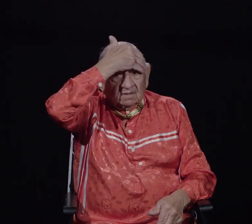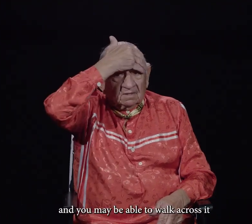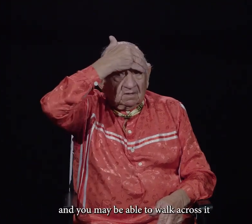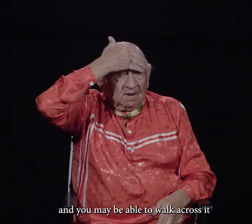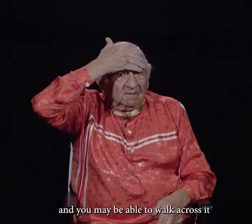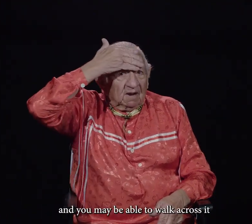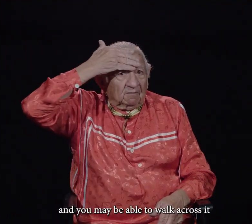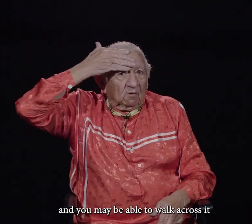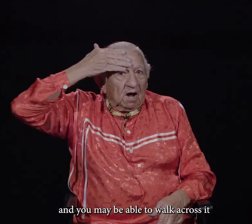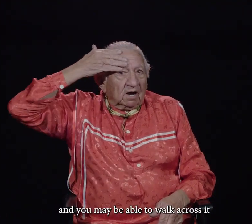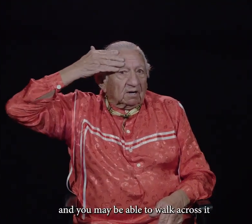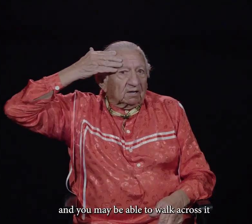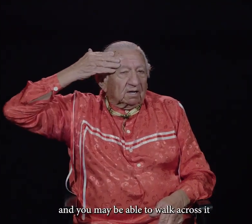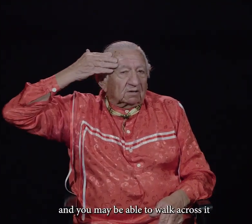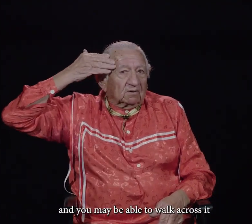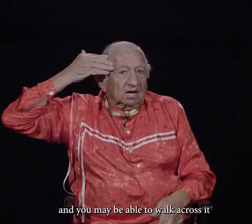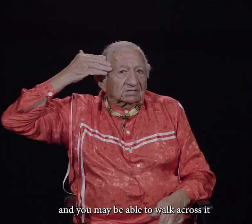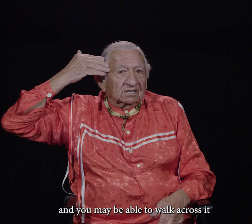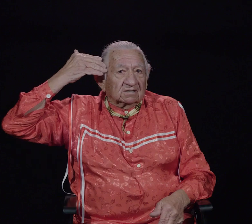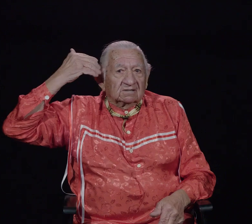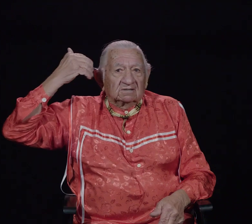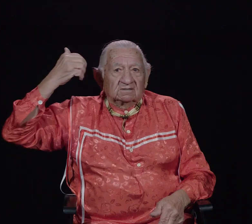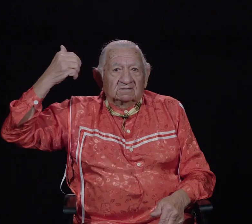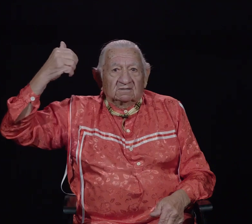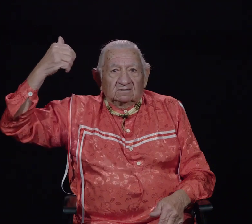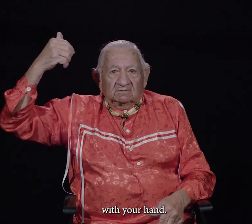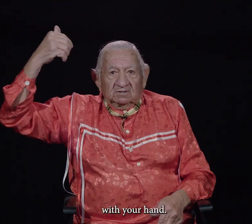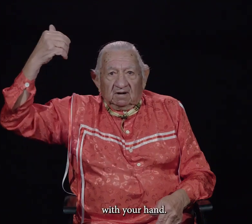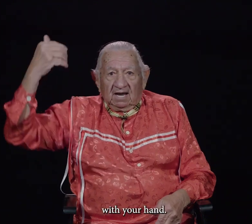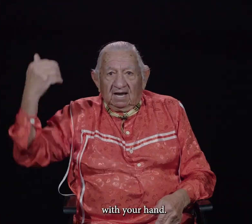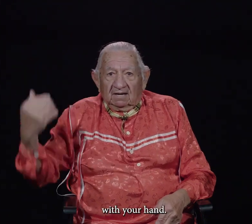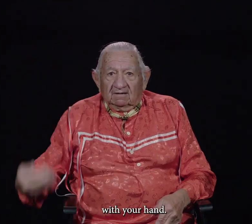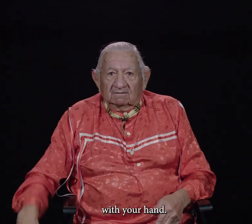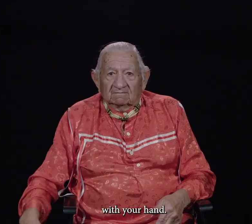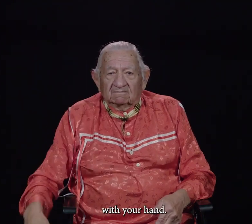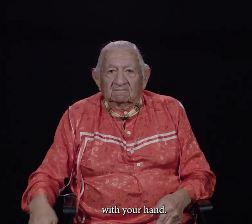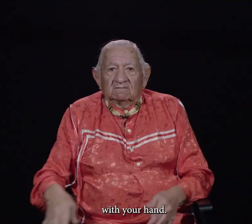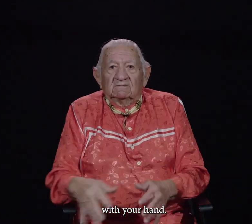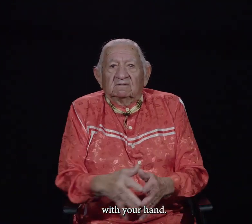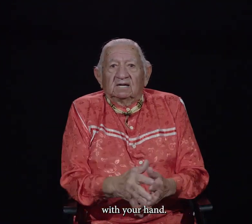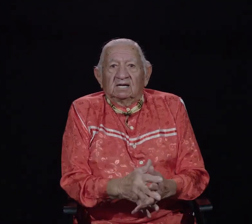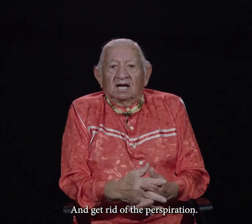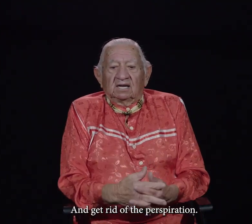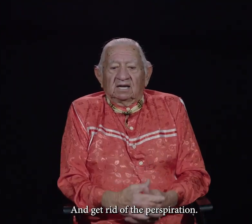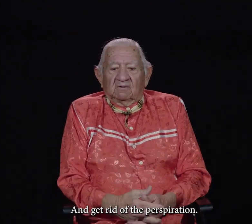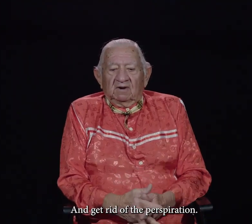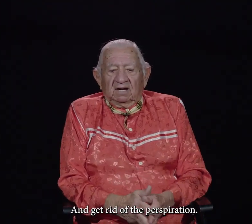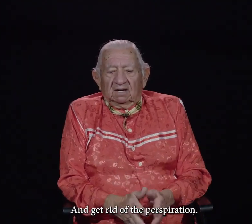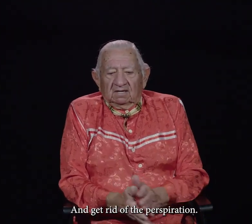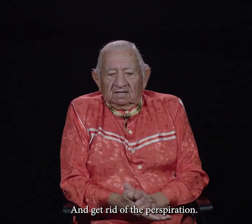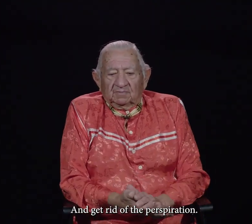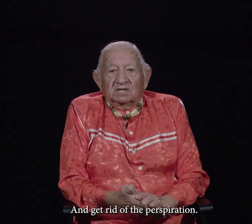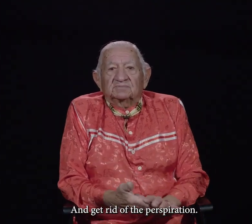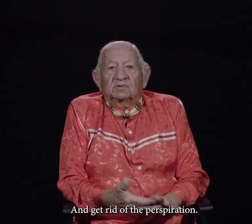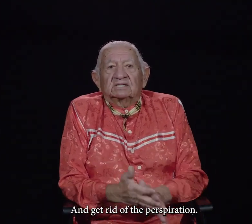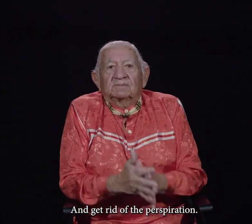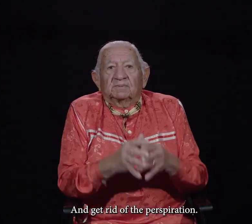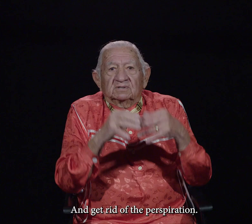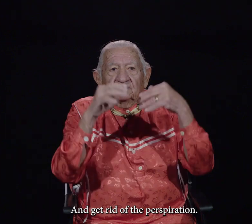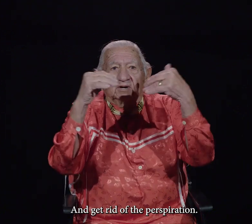You may be able to walk across with your hand and get rid of the